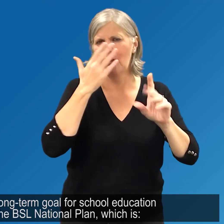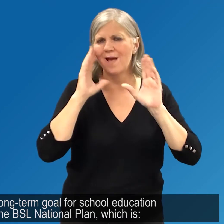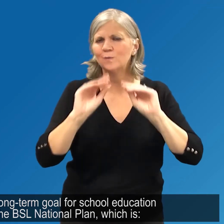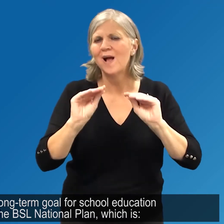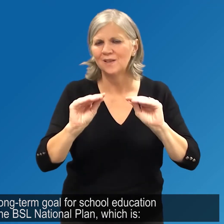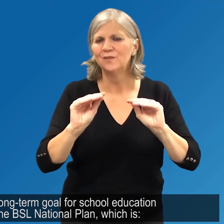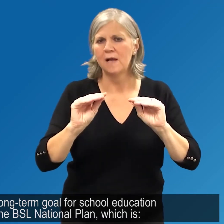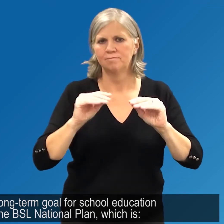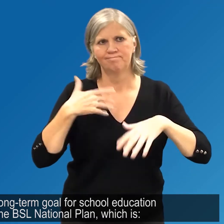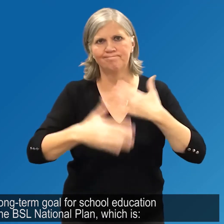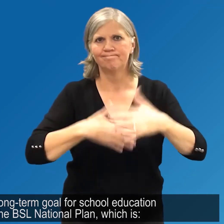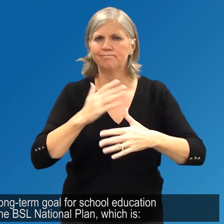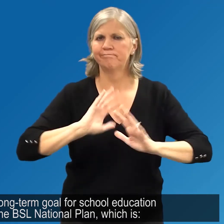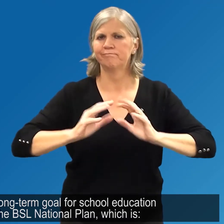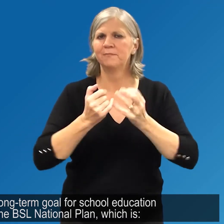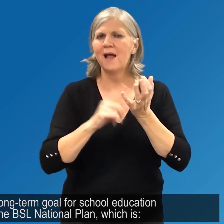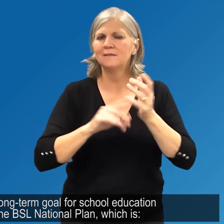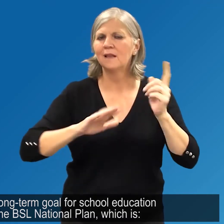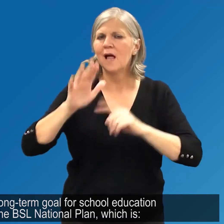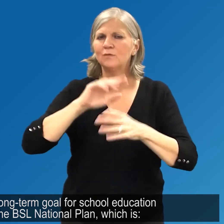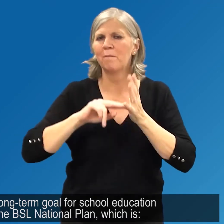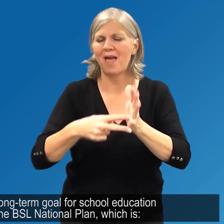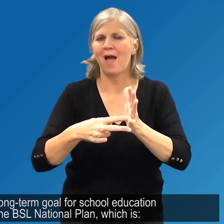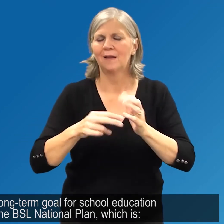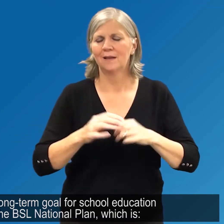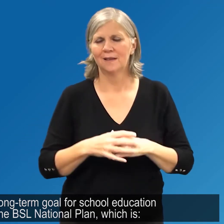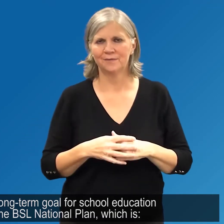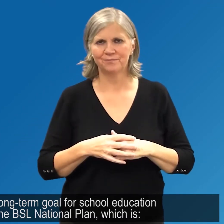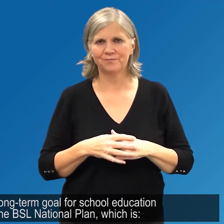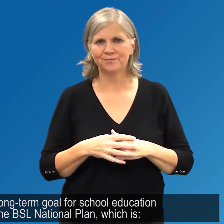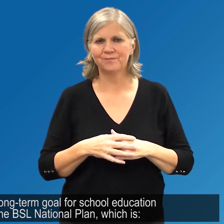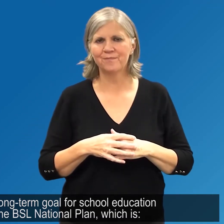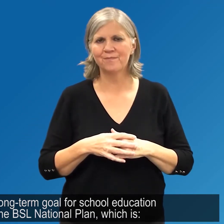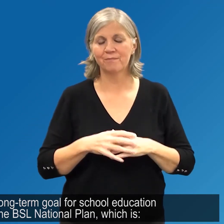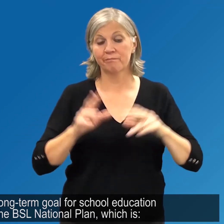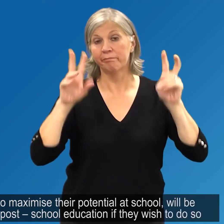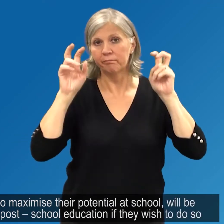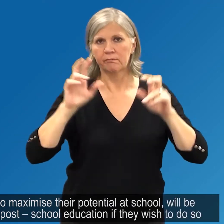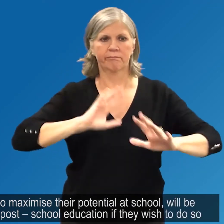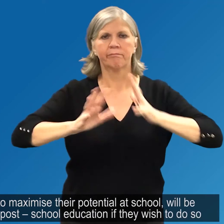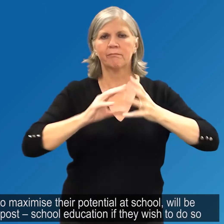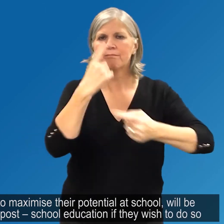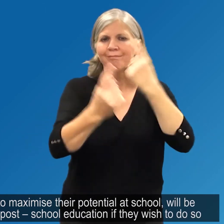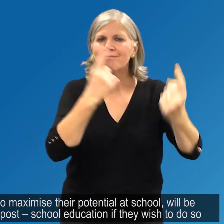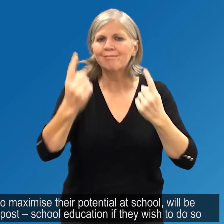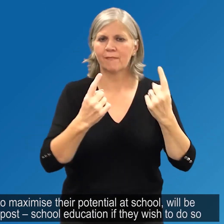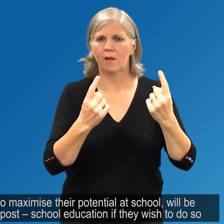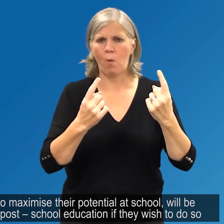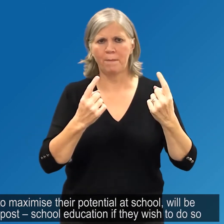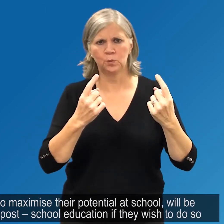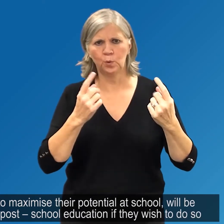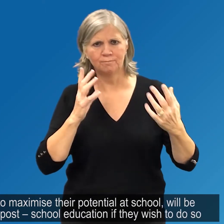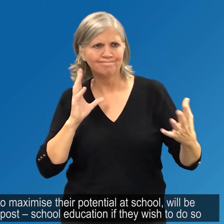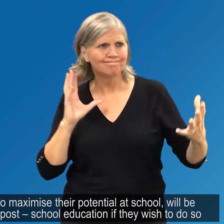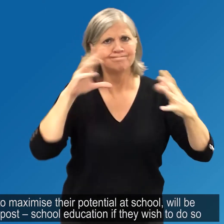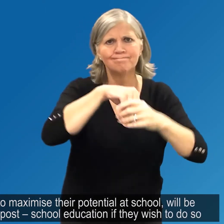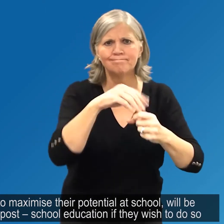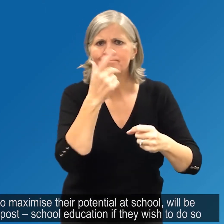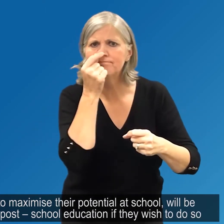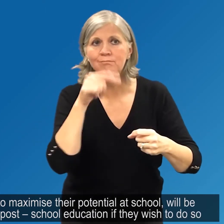We share the long-term goal for school education set out in the BSL National Plan, which is BSL users will be able